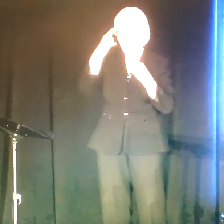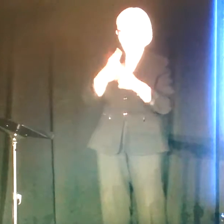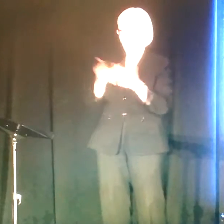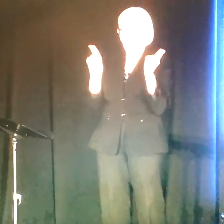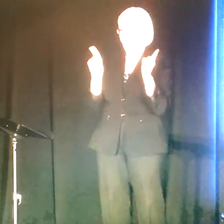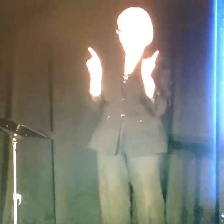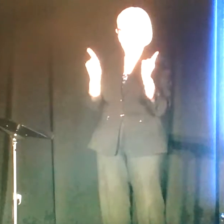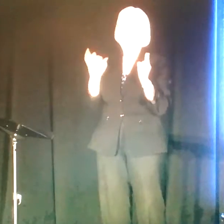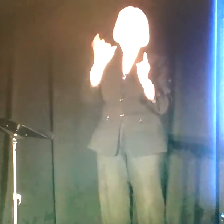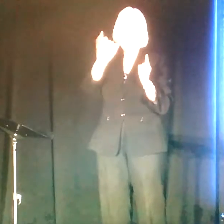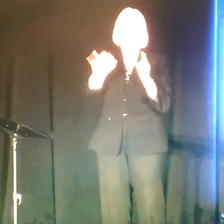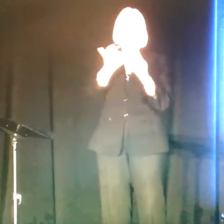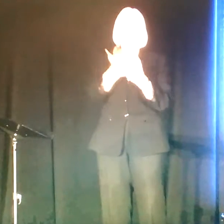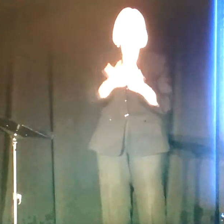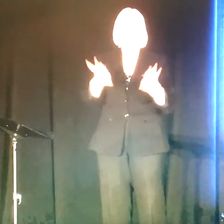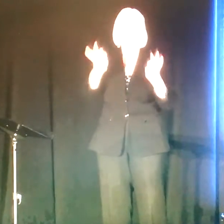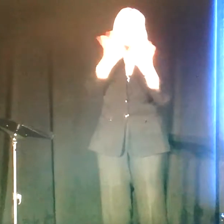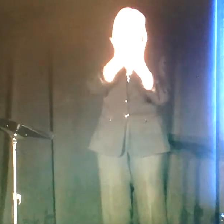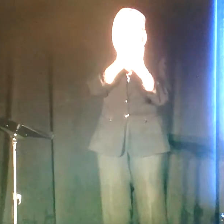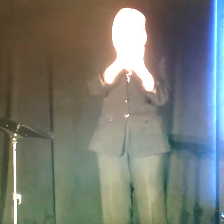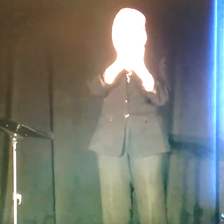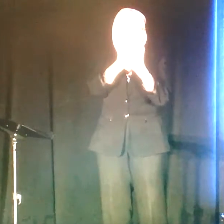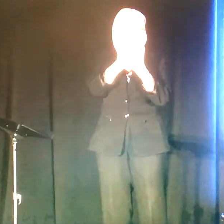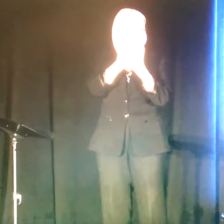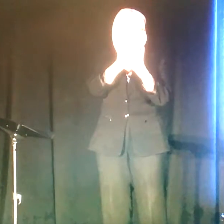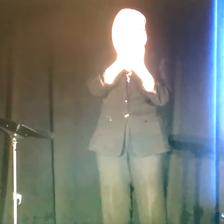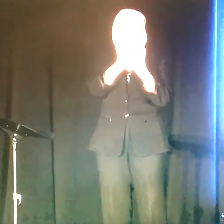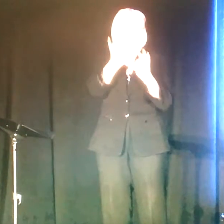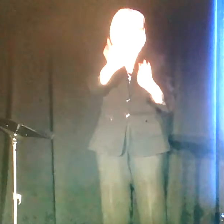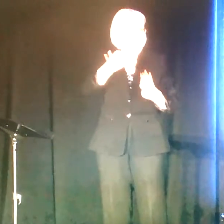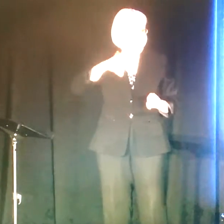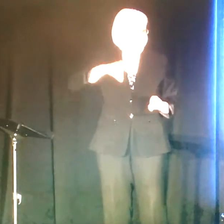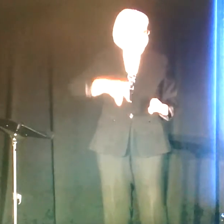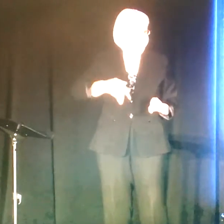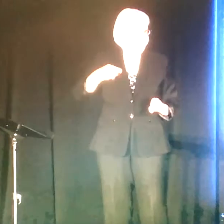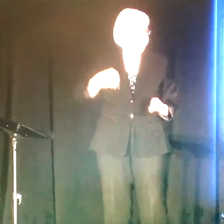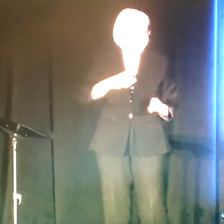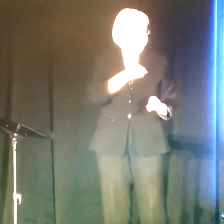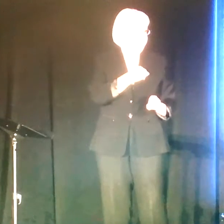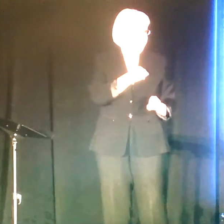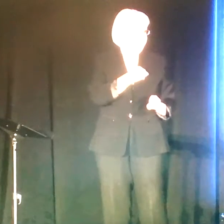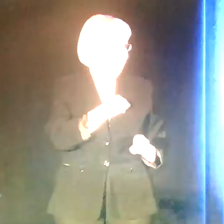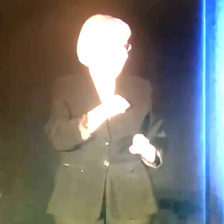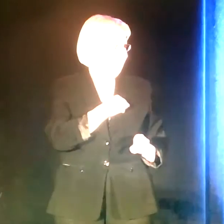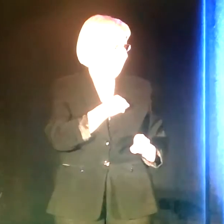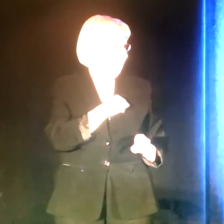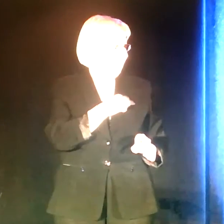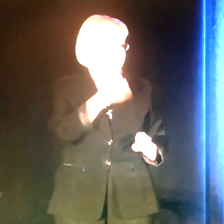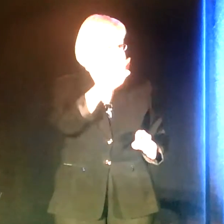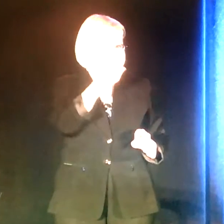What it means when you all think different. That's important. That benefits us.